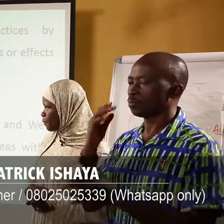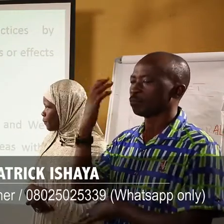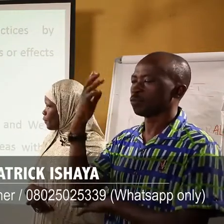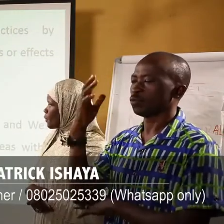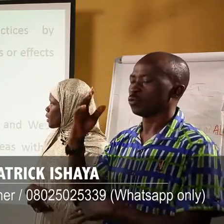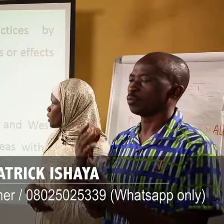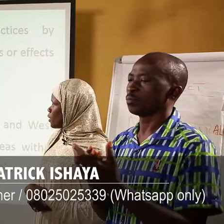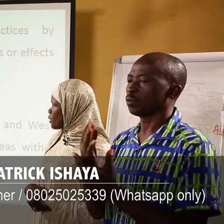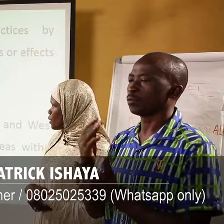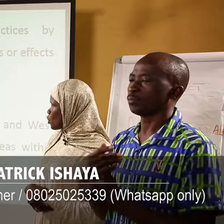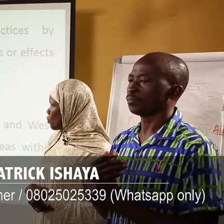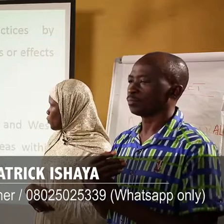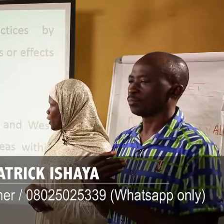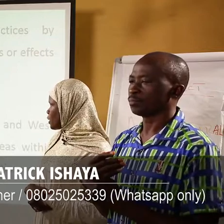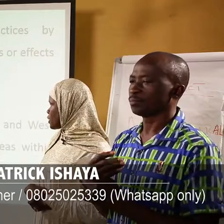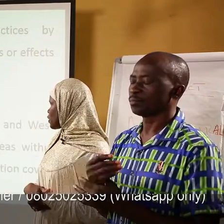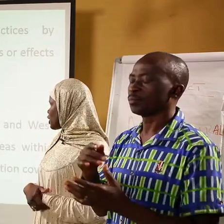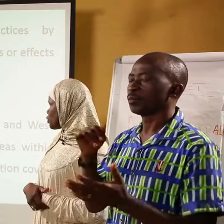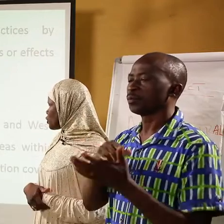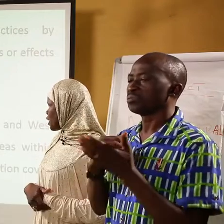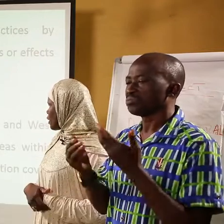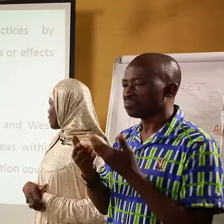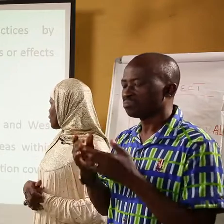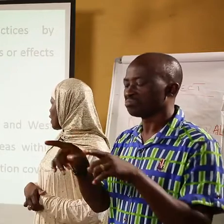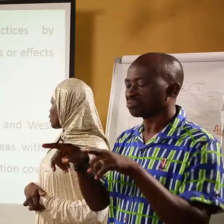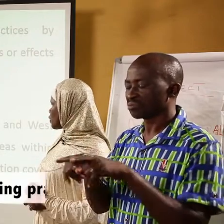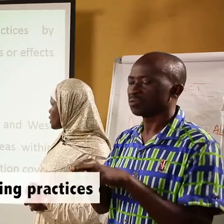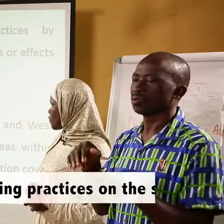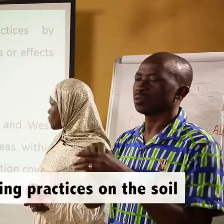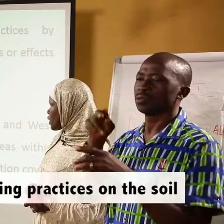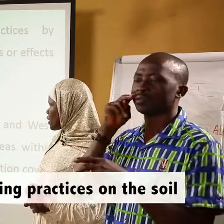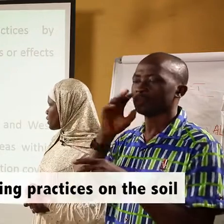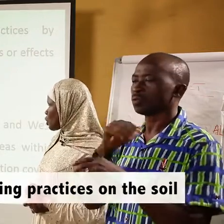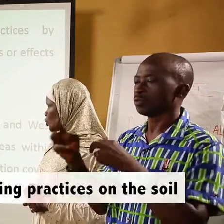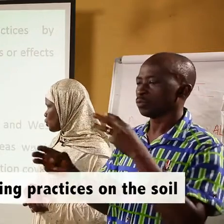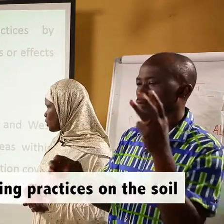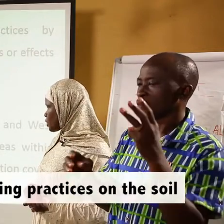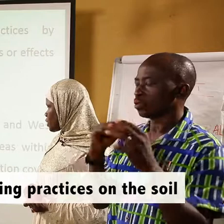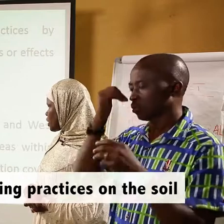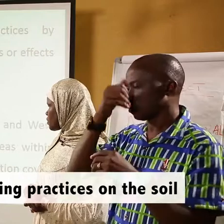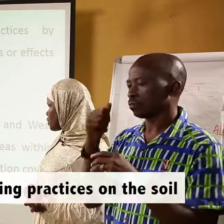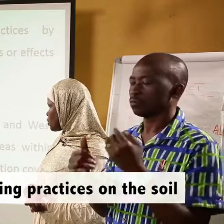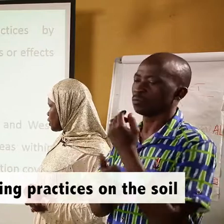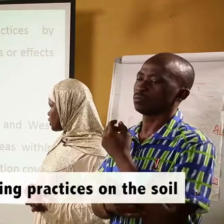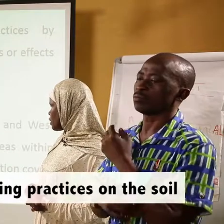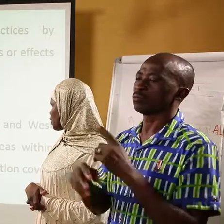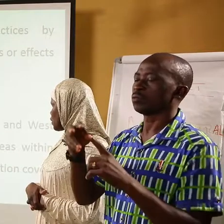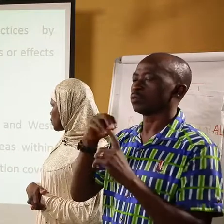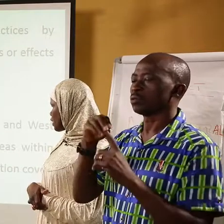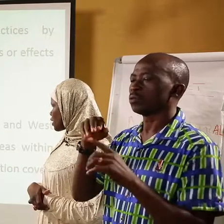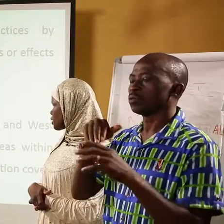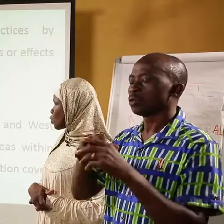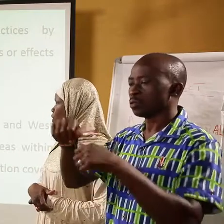burning. It is common practice in Nigeria and West African countries, especially